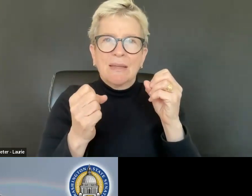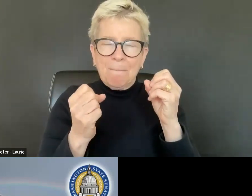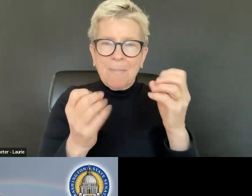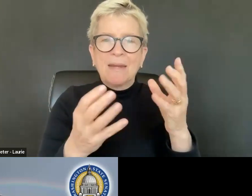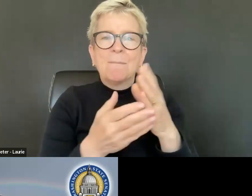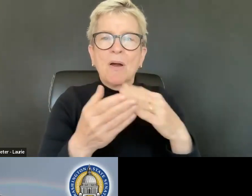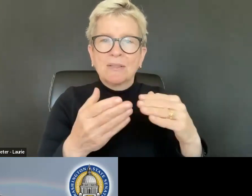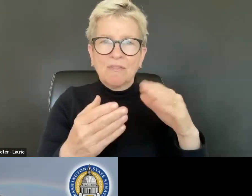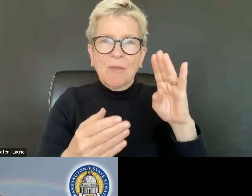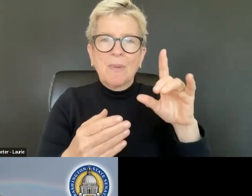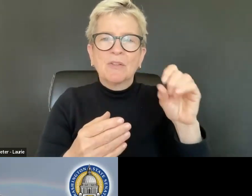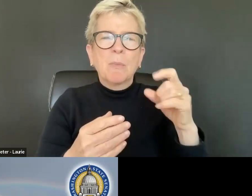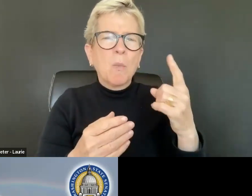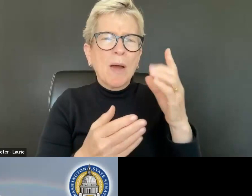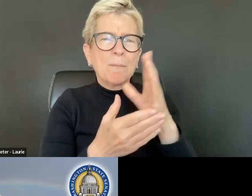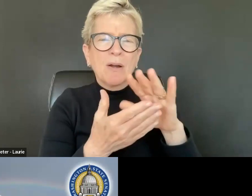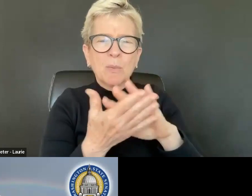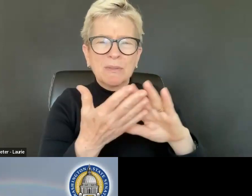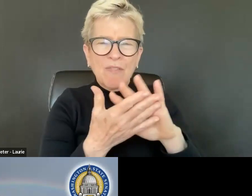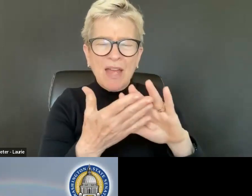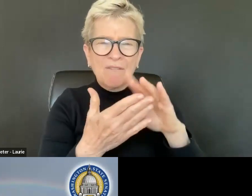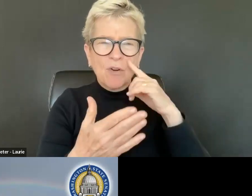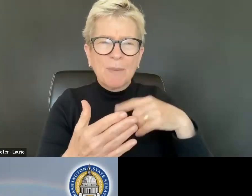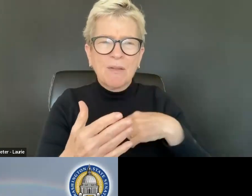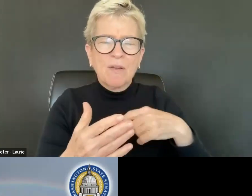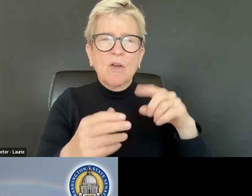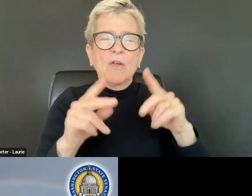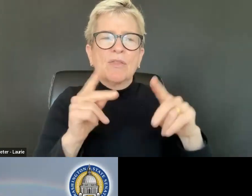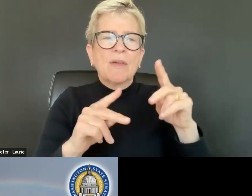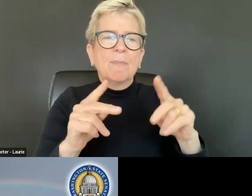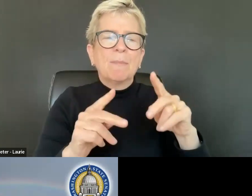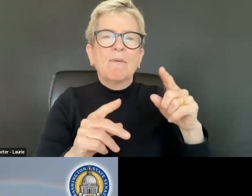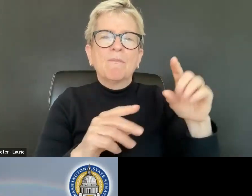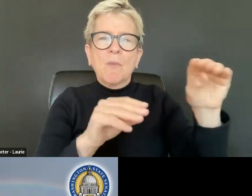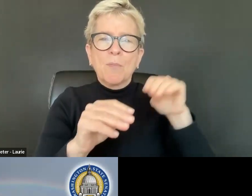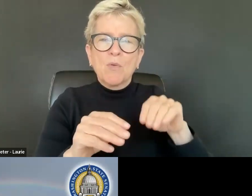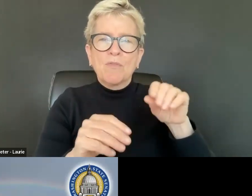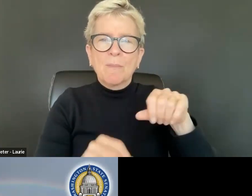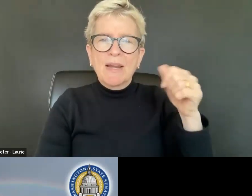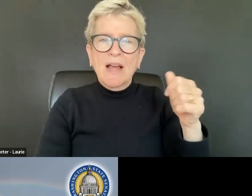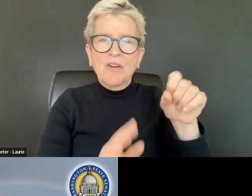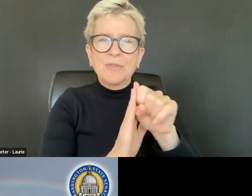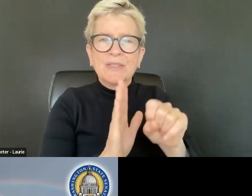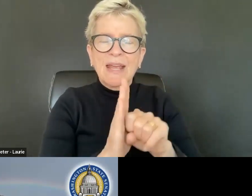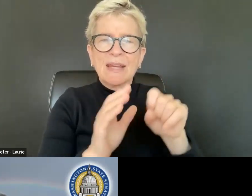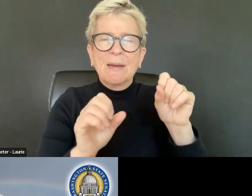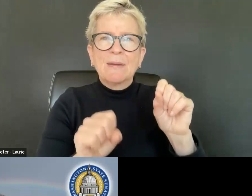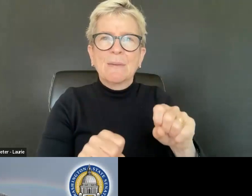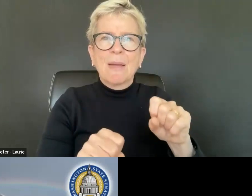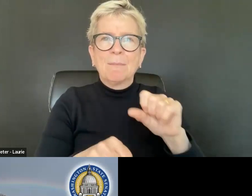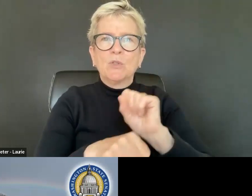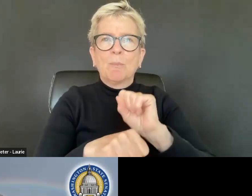was when the ability to people who come from another state to be able to practice in